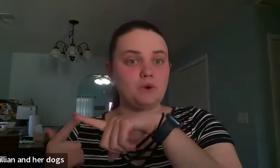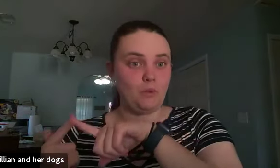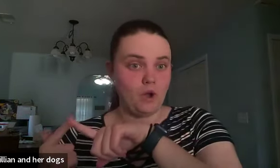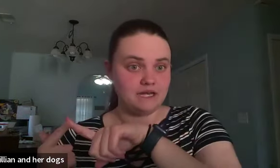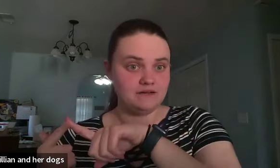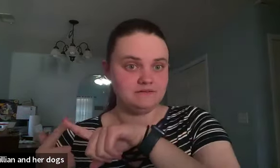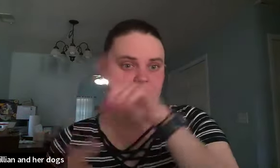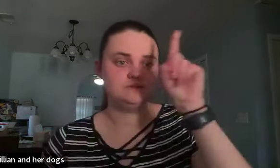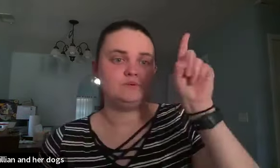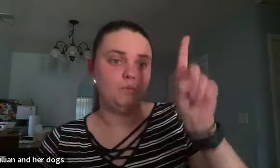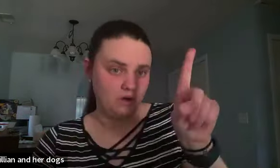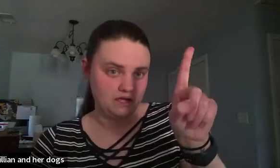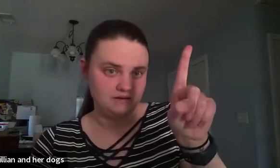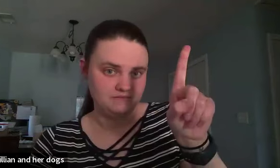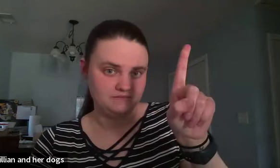number one, one,